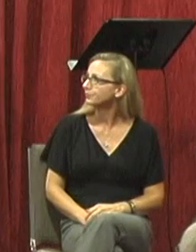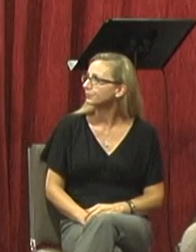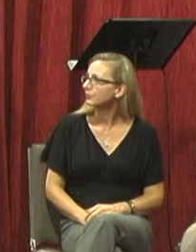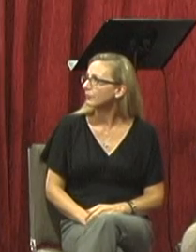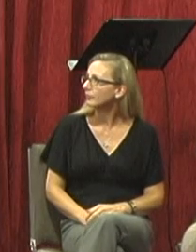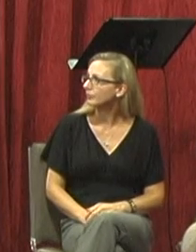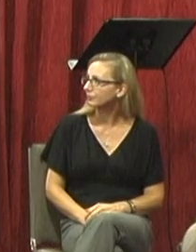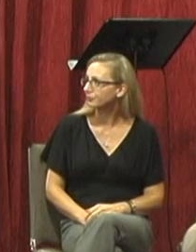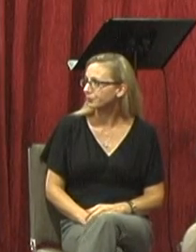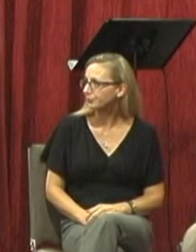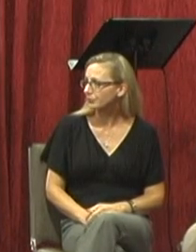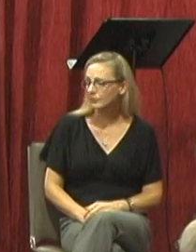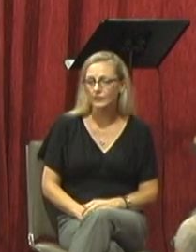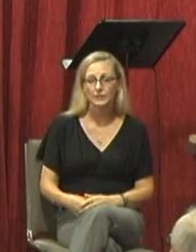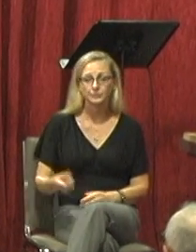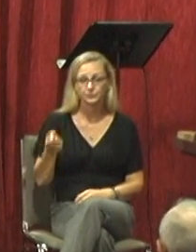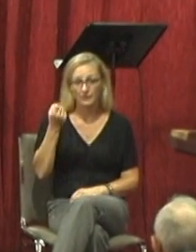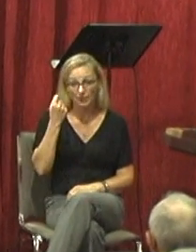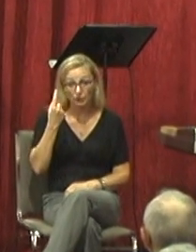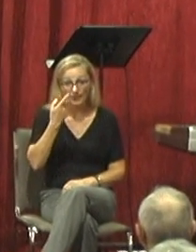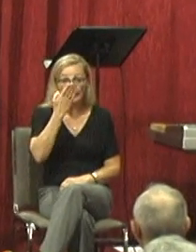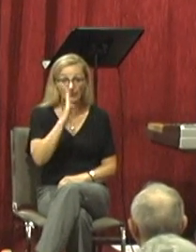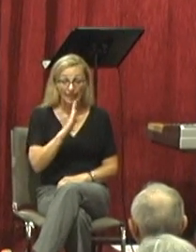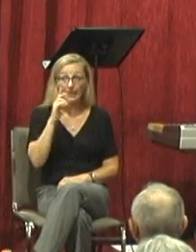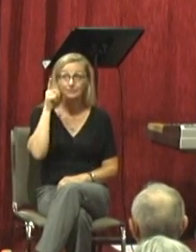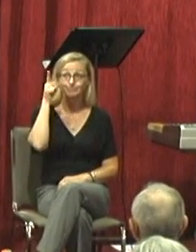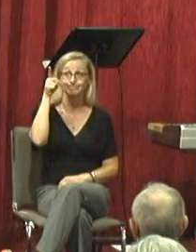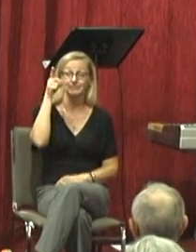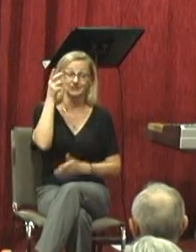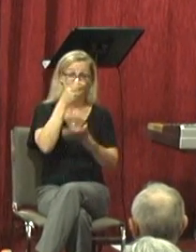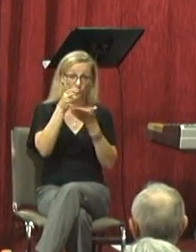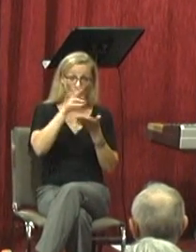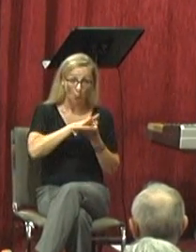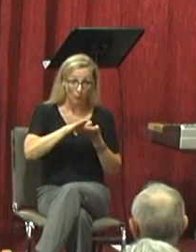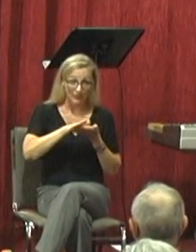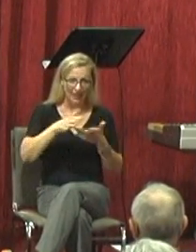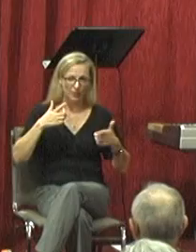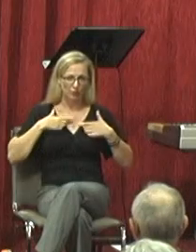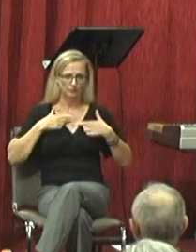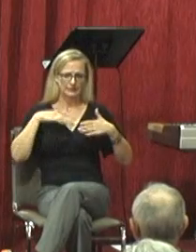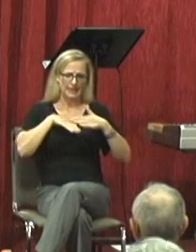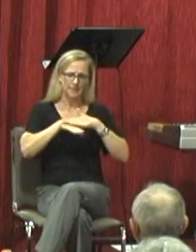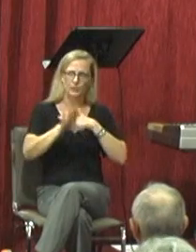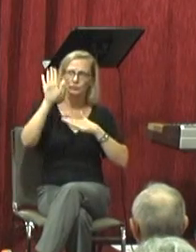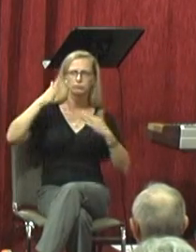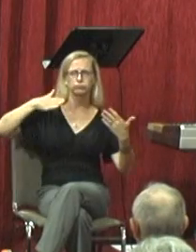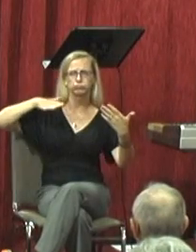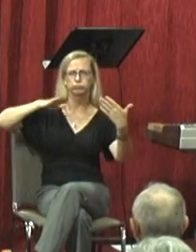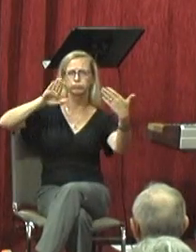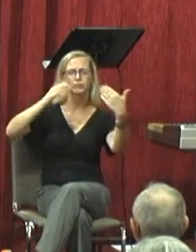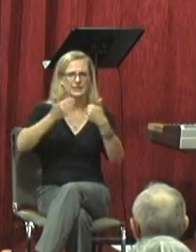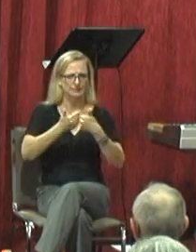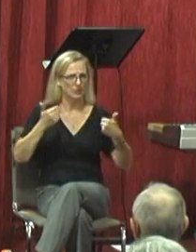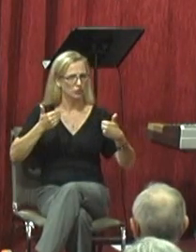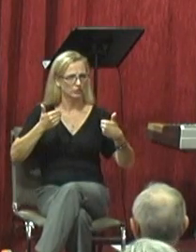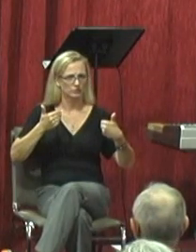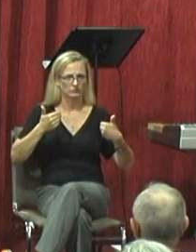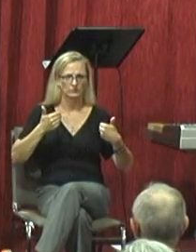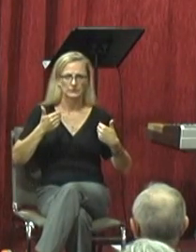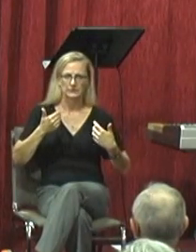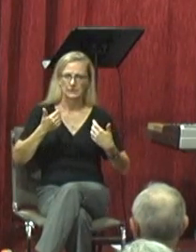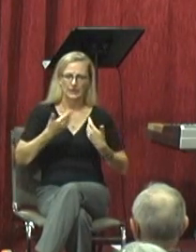God is holy, and the Kohanim came into his presence in a special way. You know, we're all in God's presence all the time. I mean, he